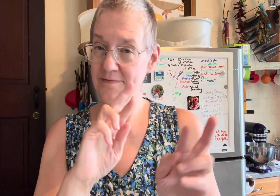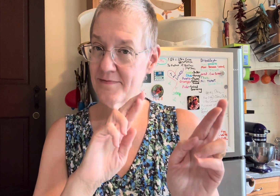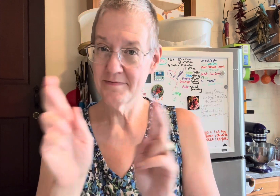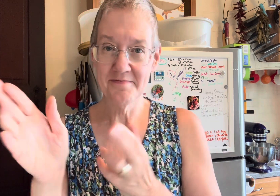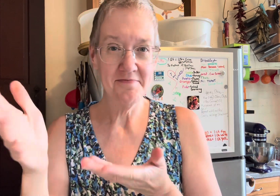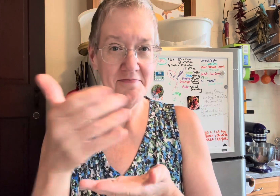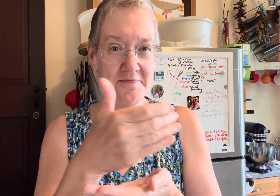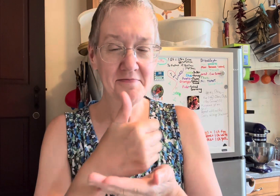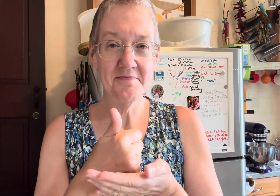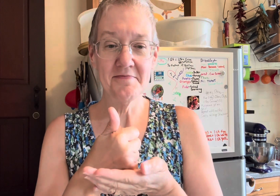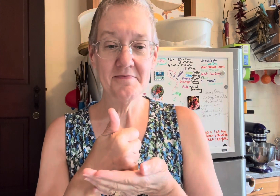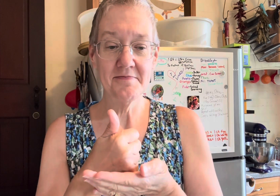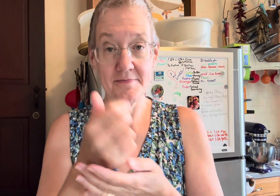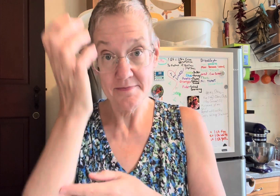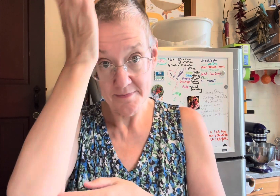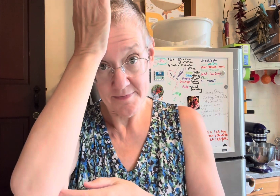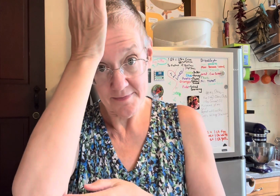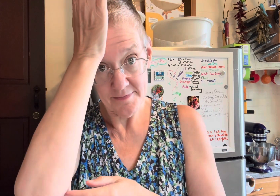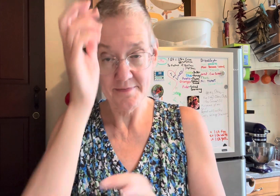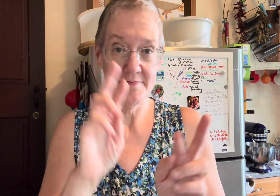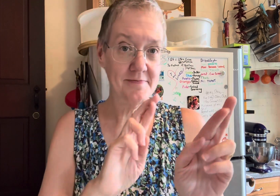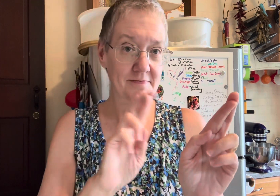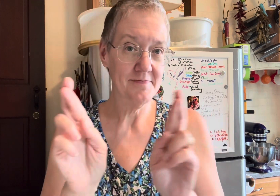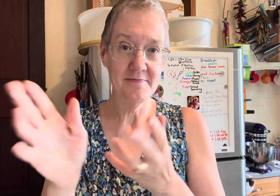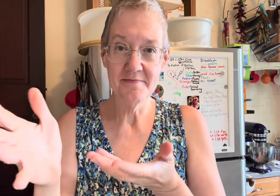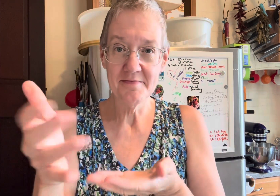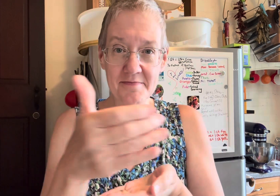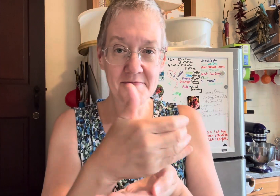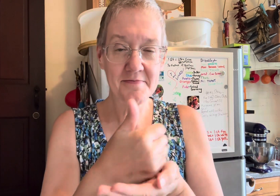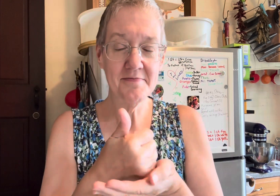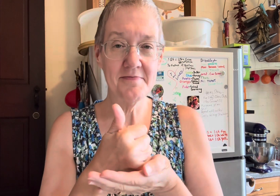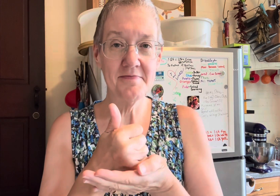beet greens are ready. Cabbage is ready.